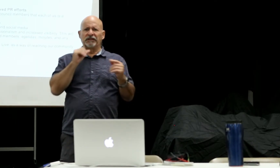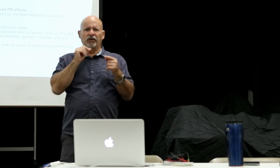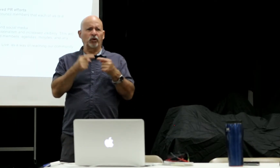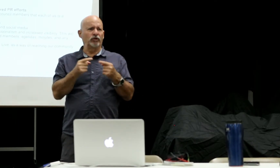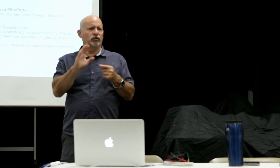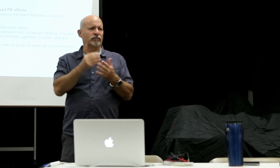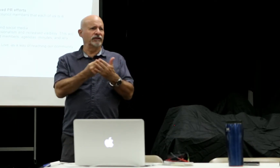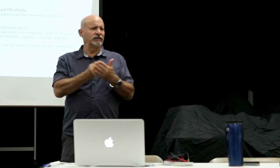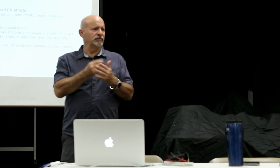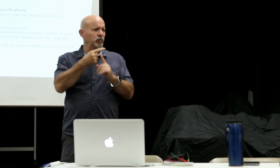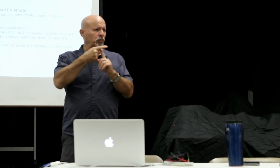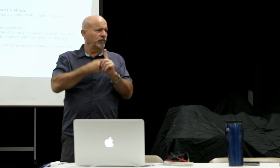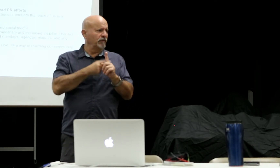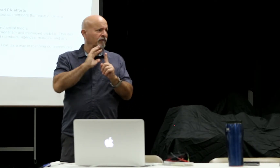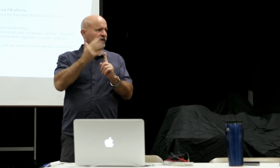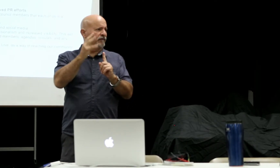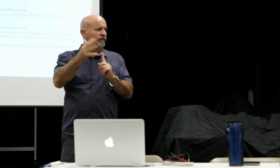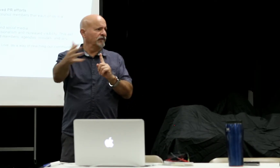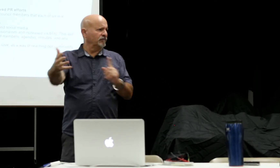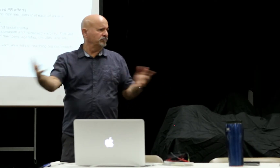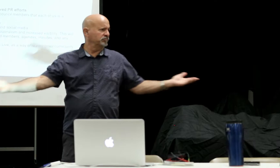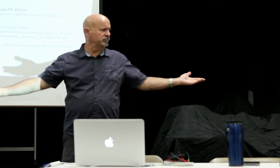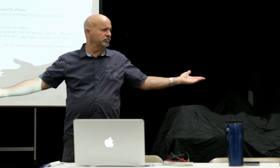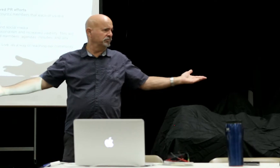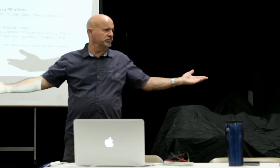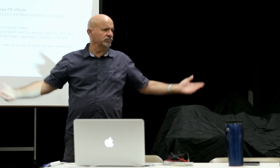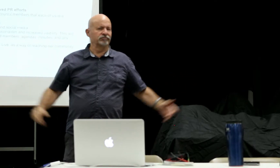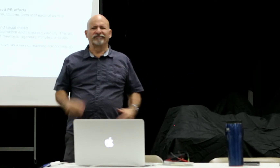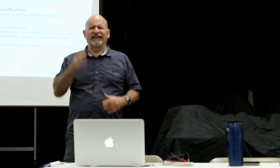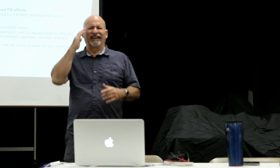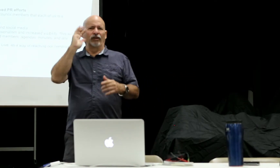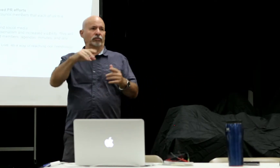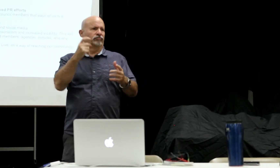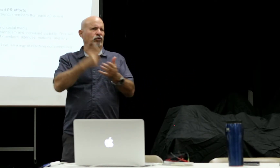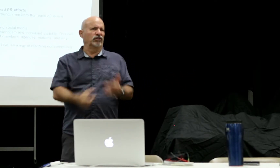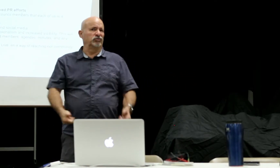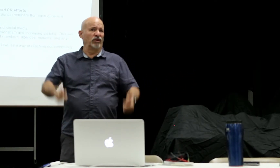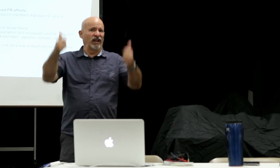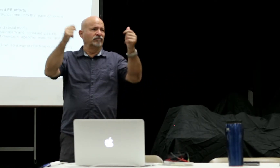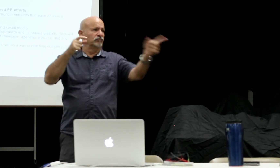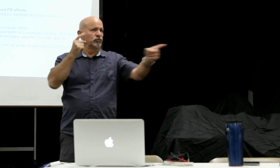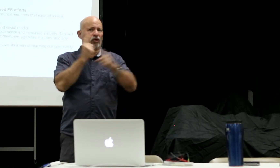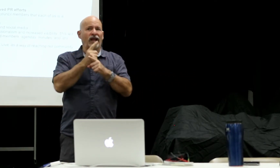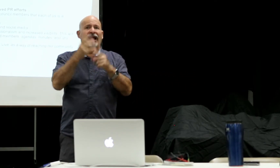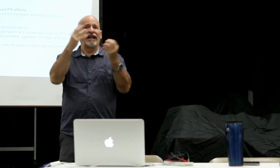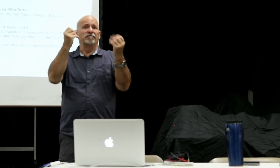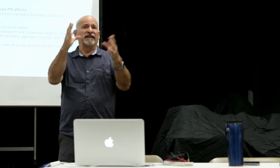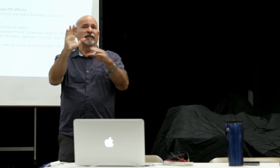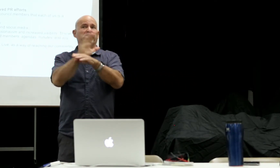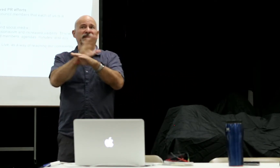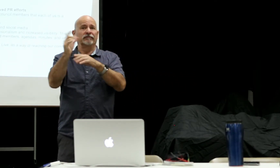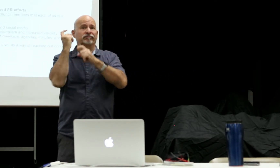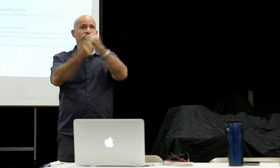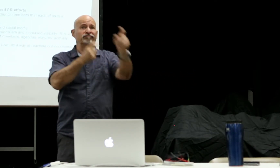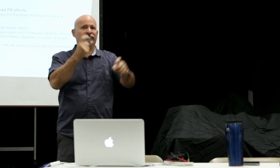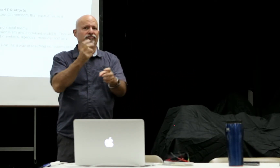should not be too difficult and should not impact you financially too much. I know the cost has gone up, and like Michelle